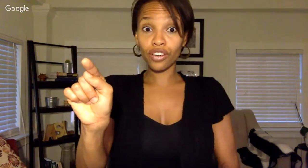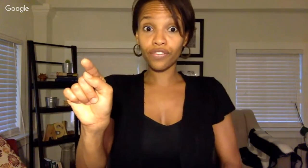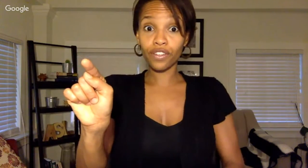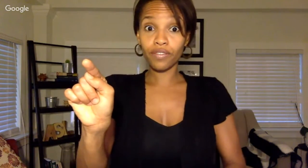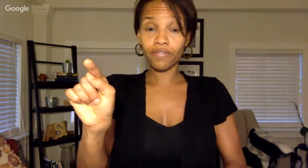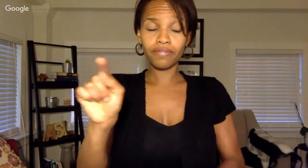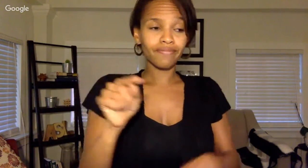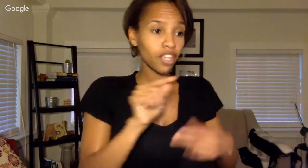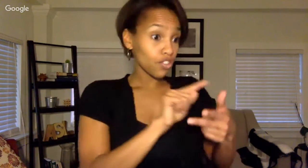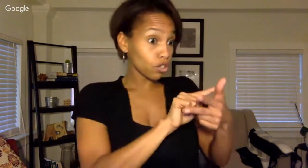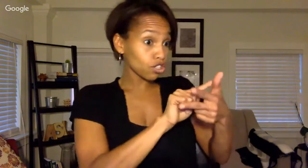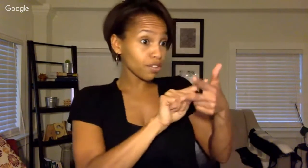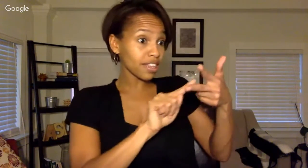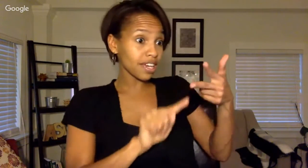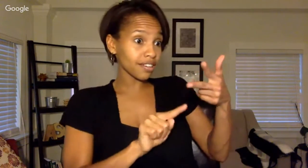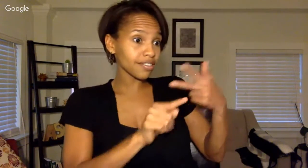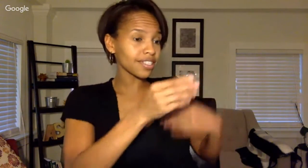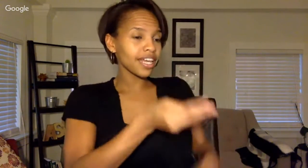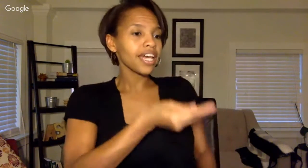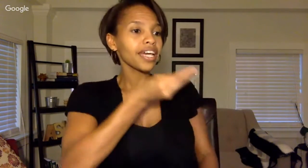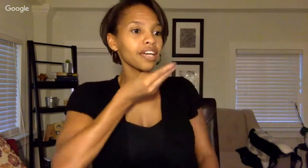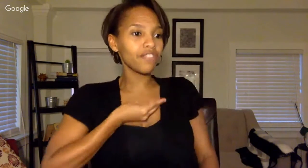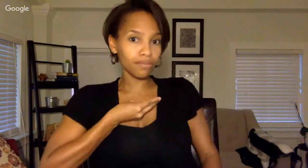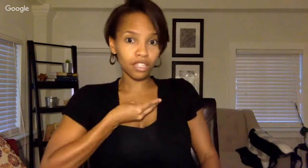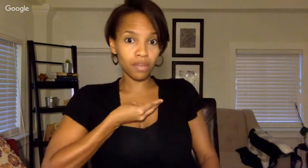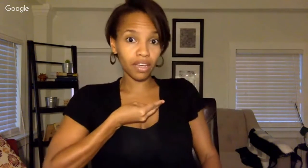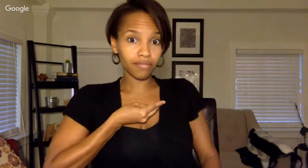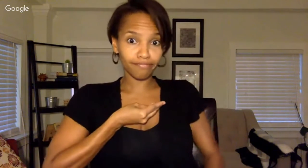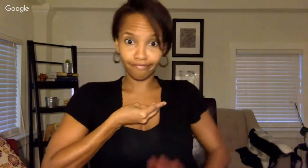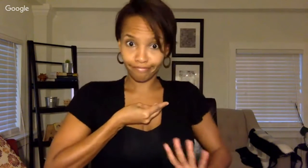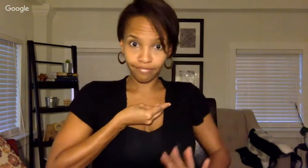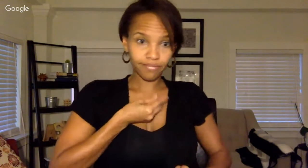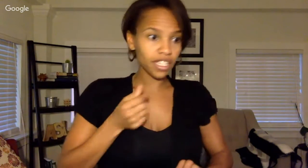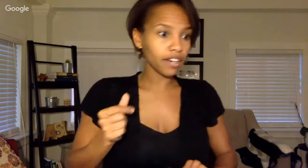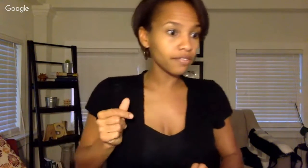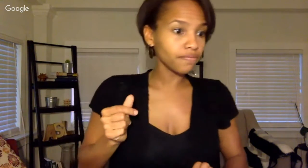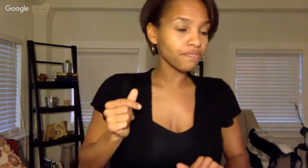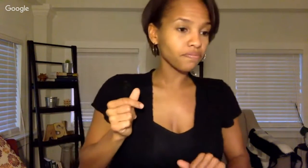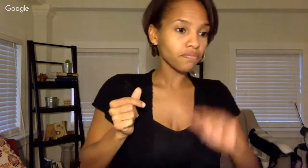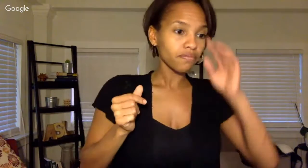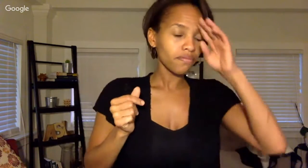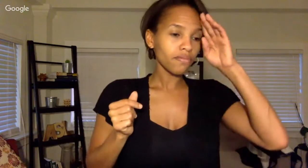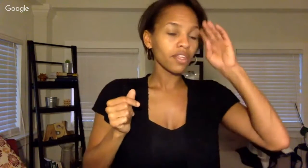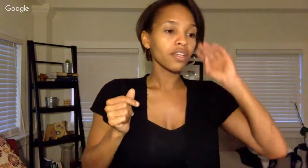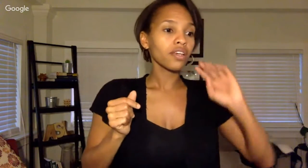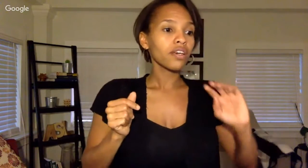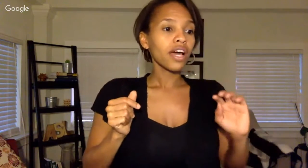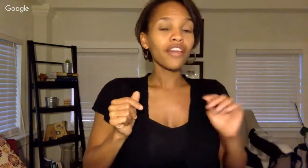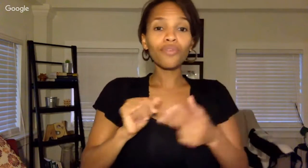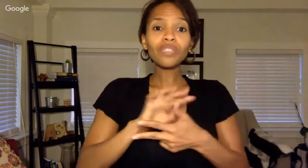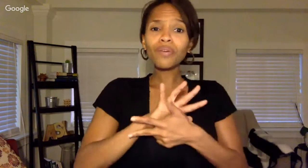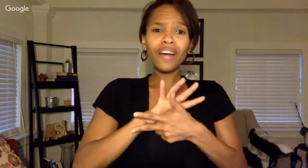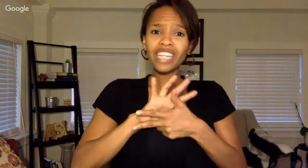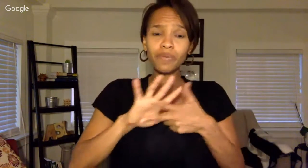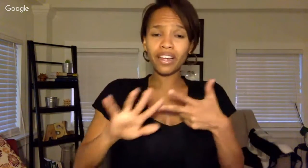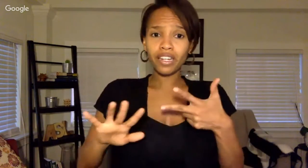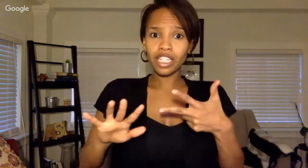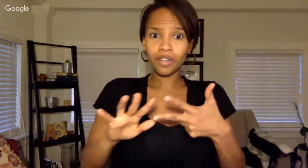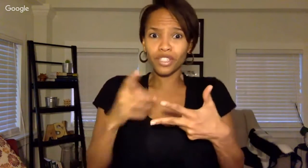shift. Those three things, give them to me. Done. And the reason why we don't have to expand on it is because we